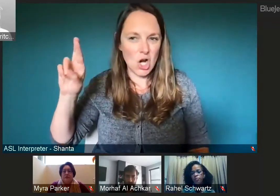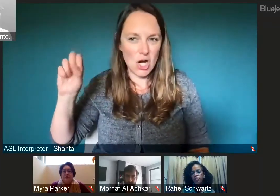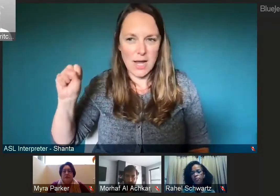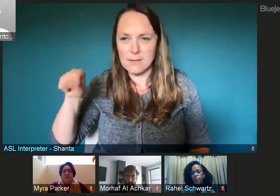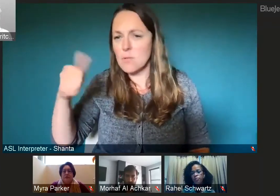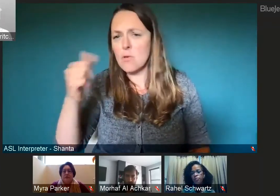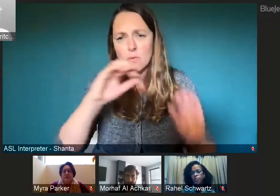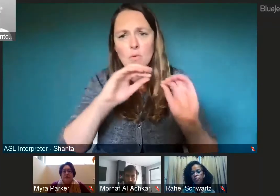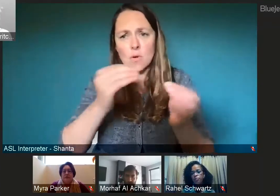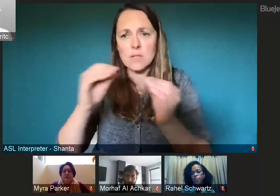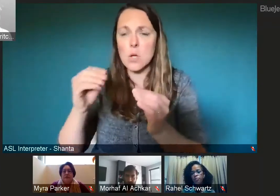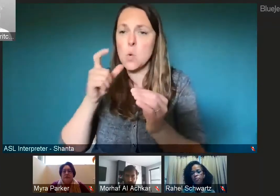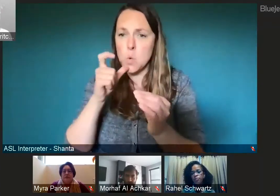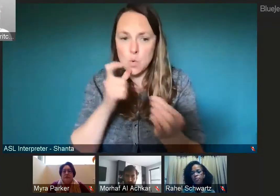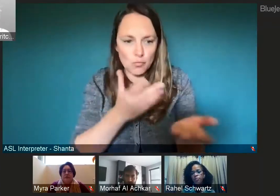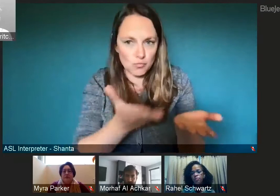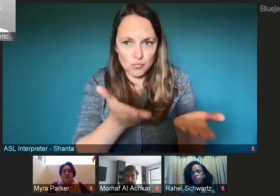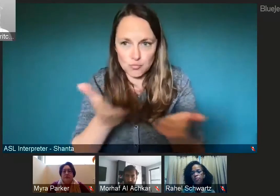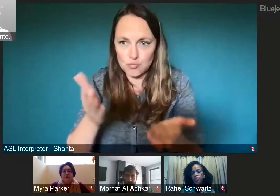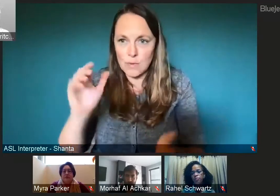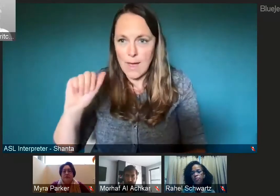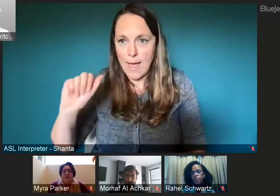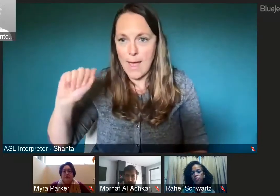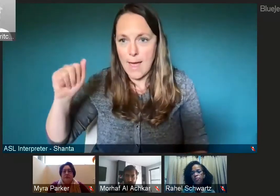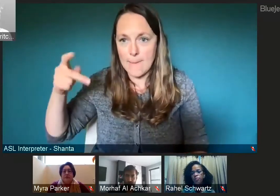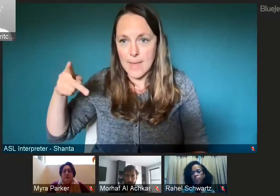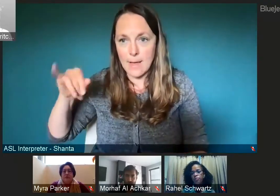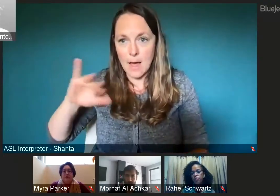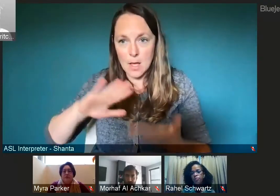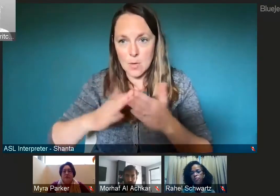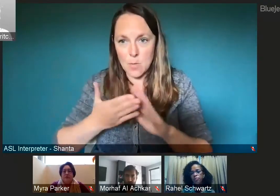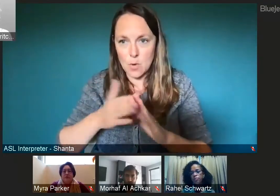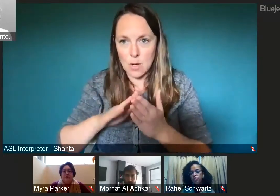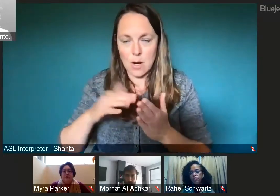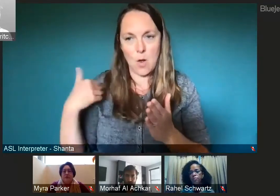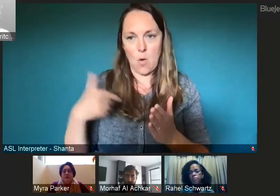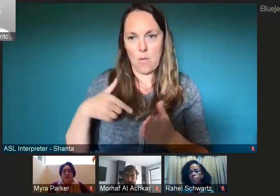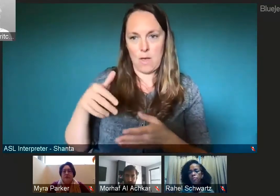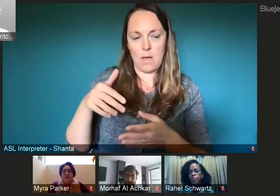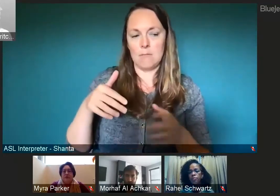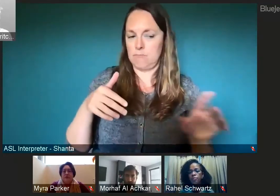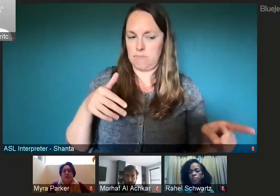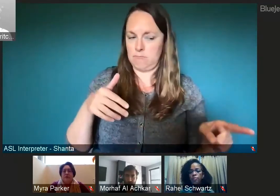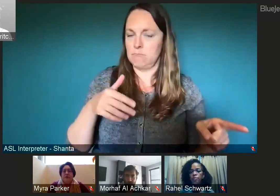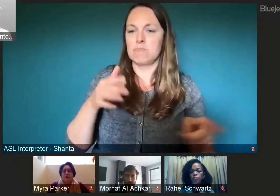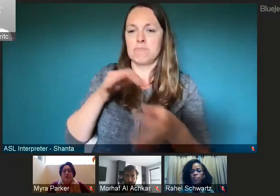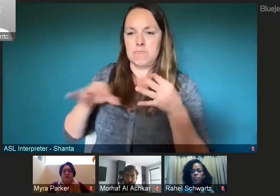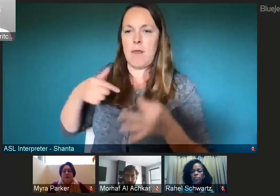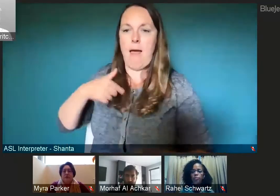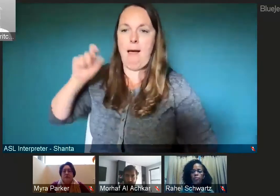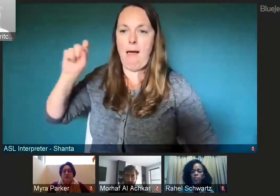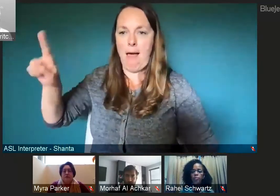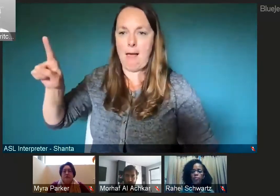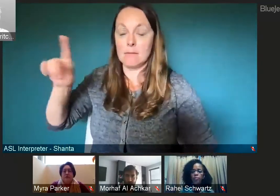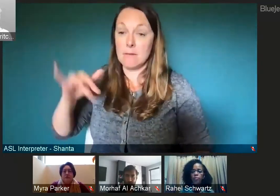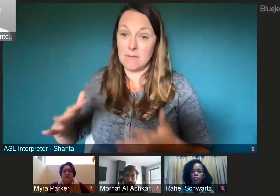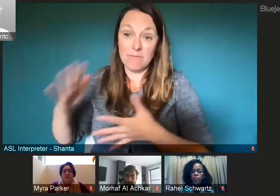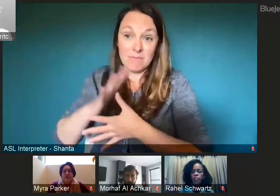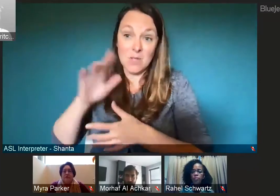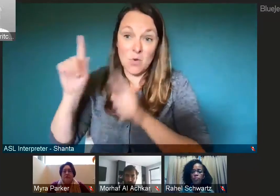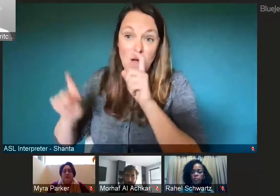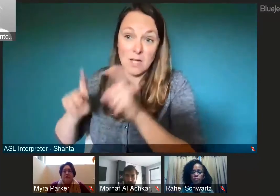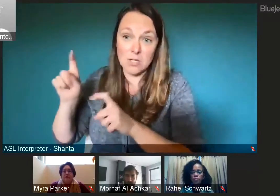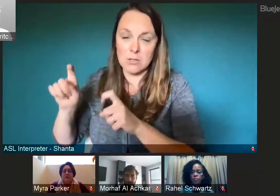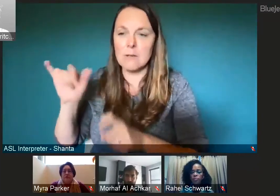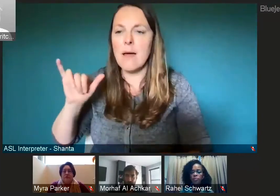organizations who do serve our AAPI community, we will ask those questions. Those are some of the key questions. And like